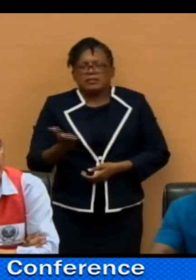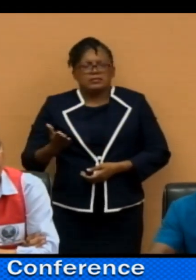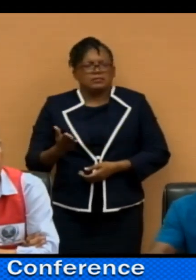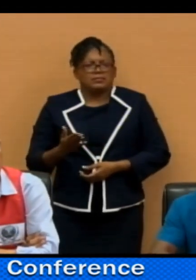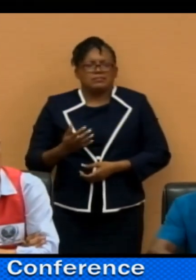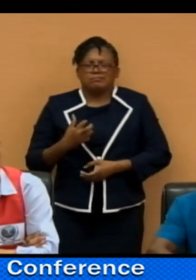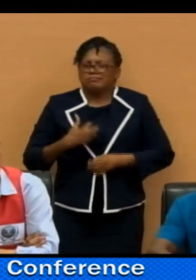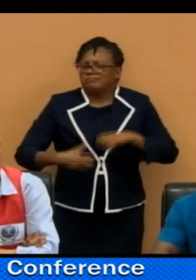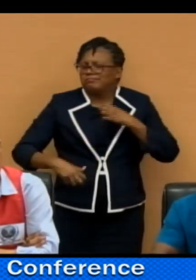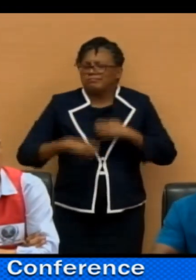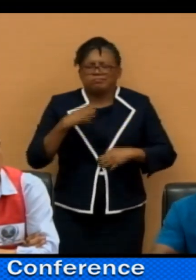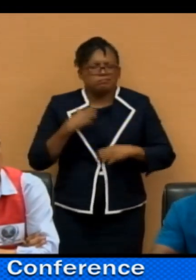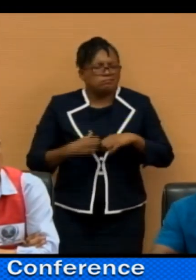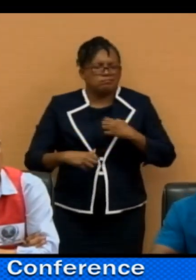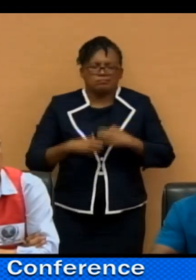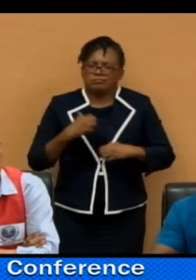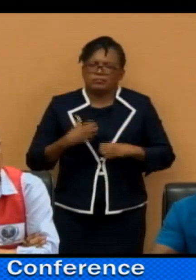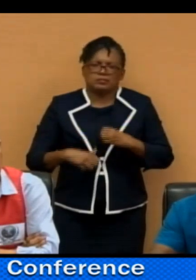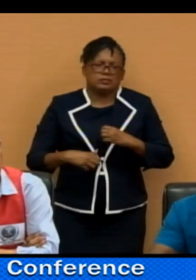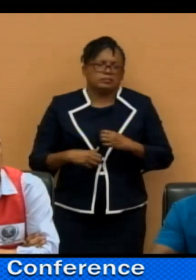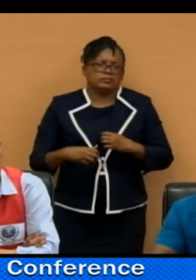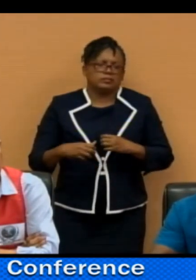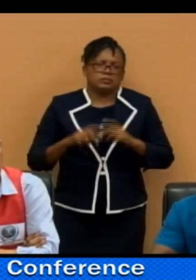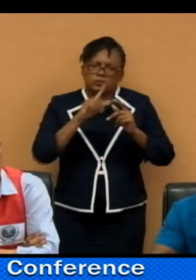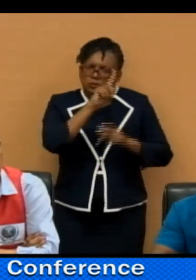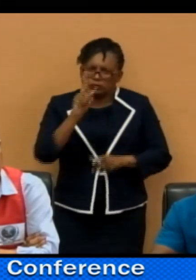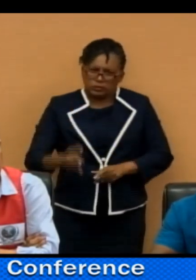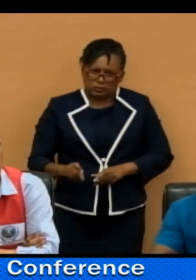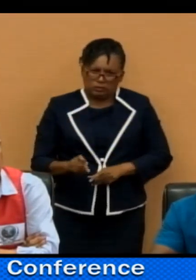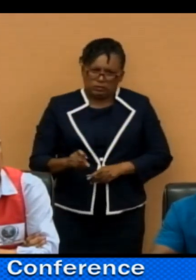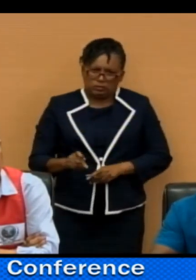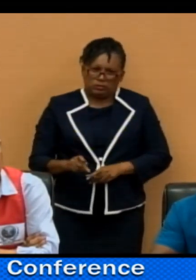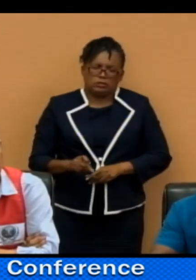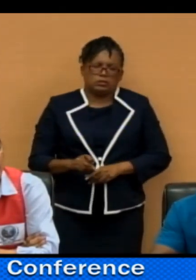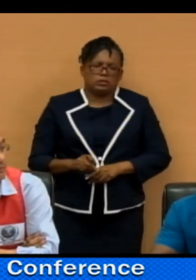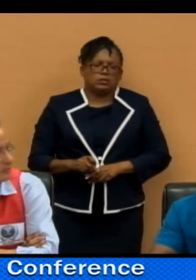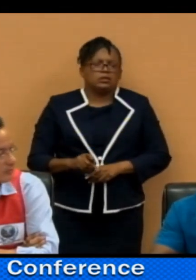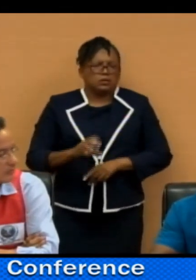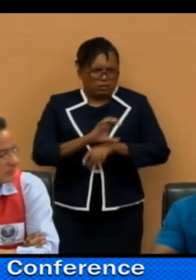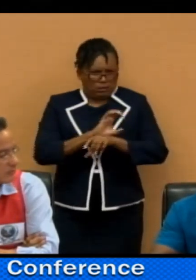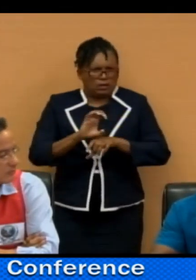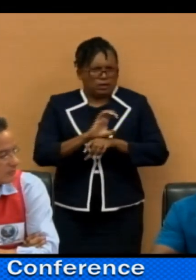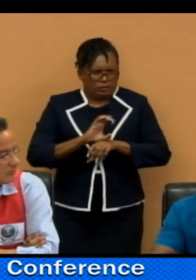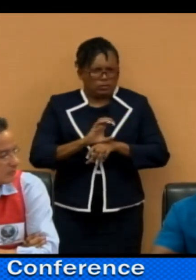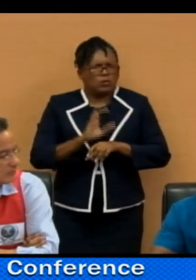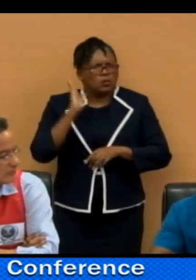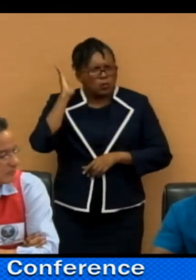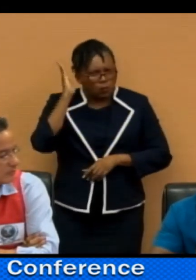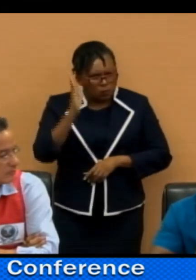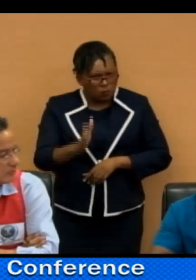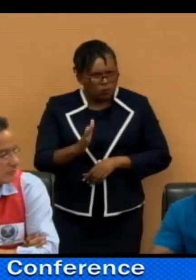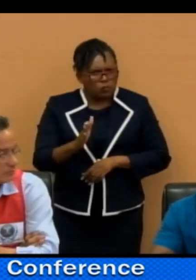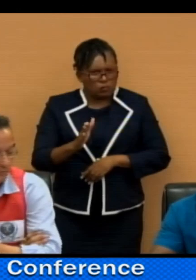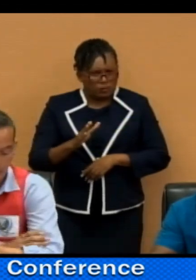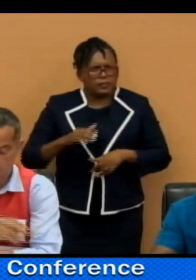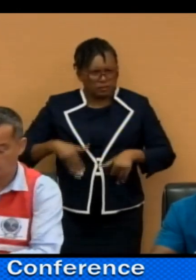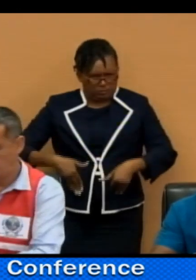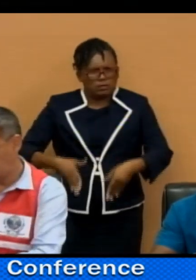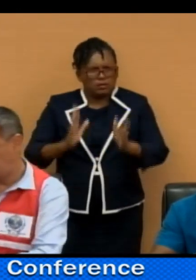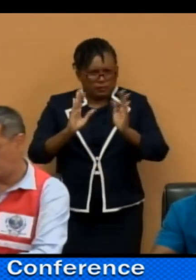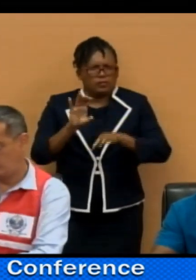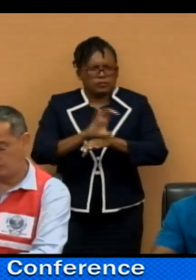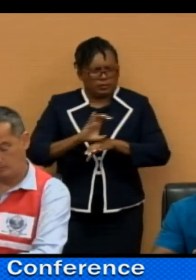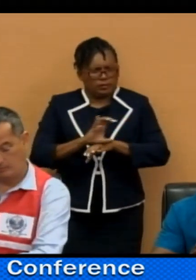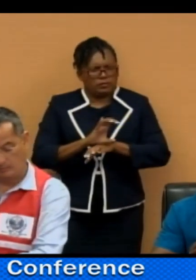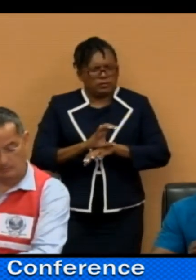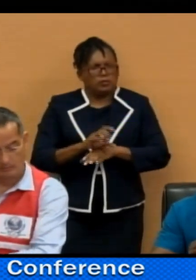difficult question that we've had to deal with, and obviously the ventilators will be available to Karakou and other places. But what is more important, we've been very